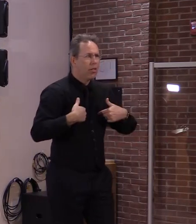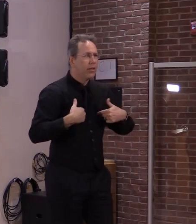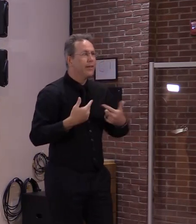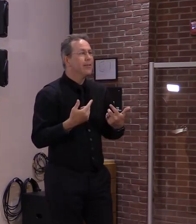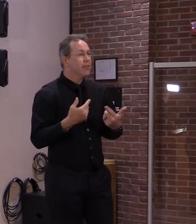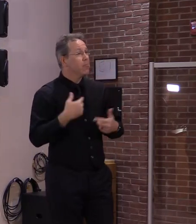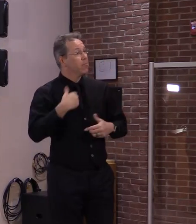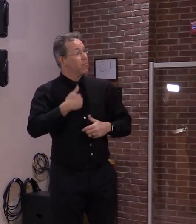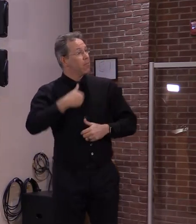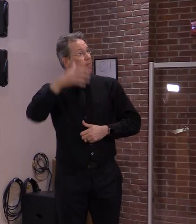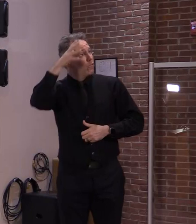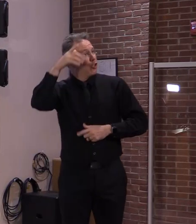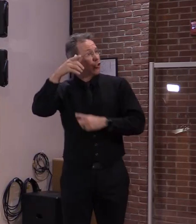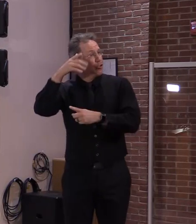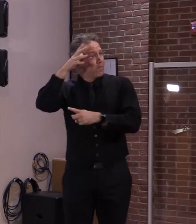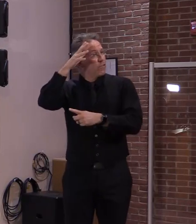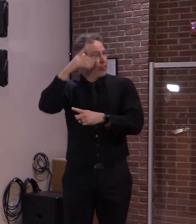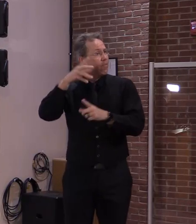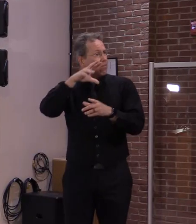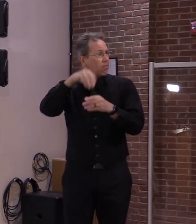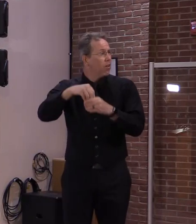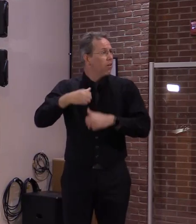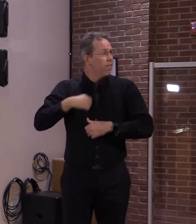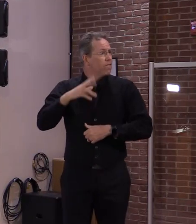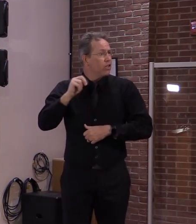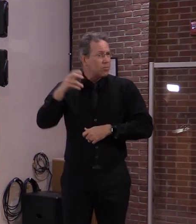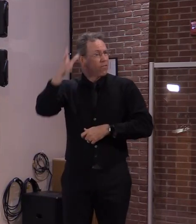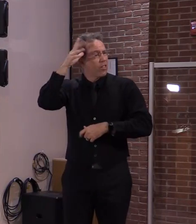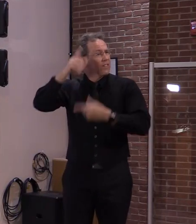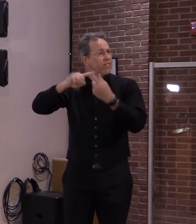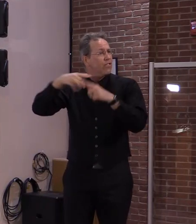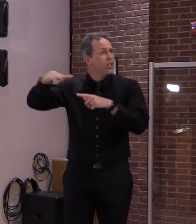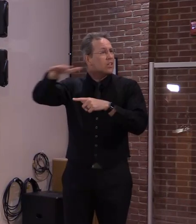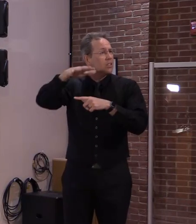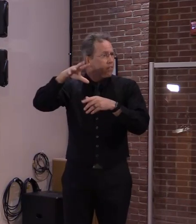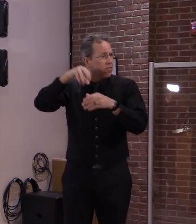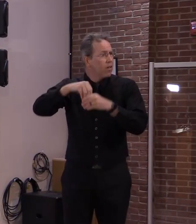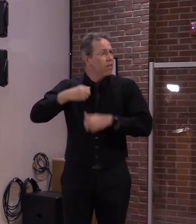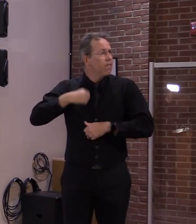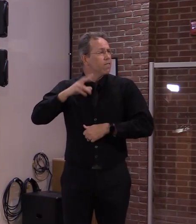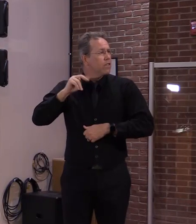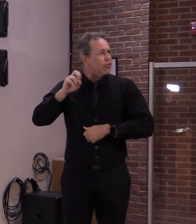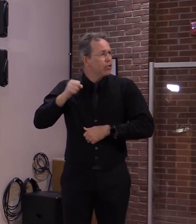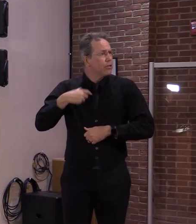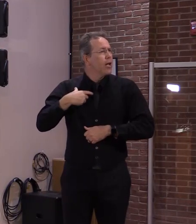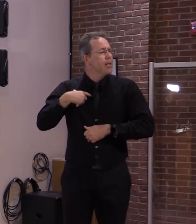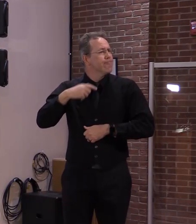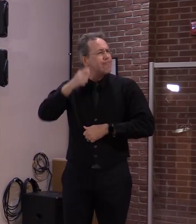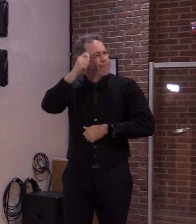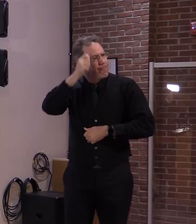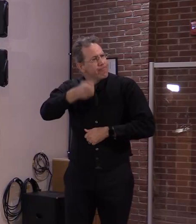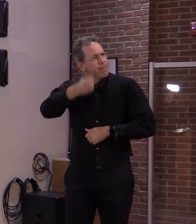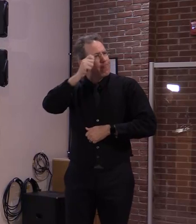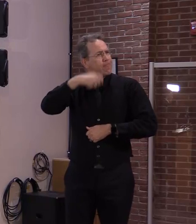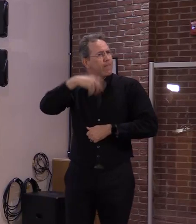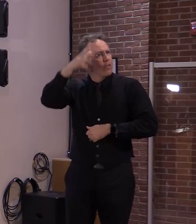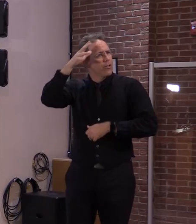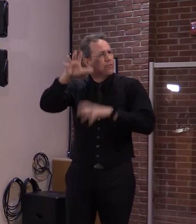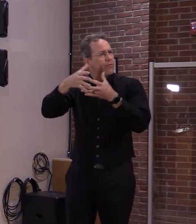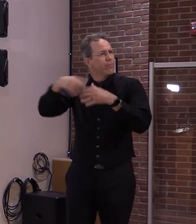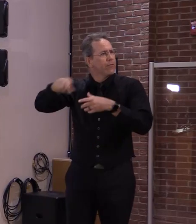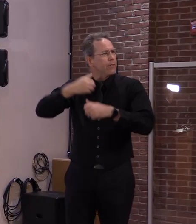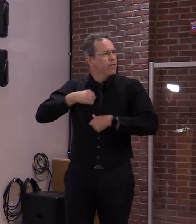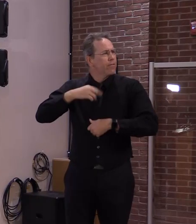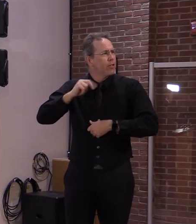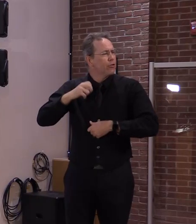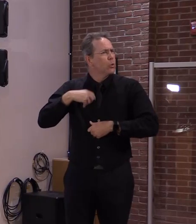who did. And so I have a deep appreciation, again, for our veterans. And so